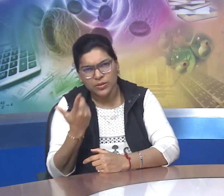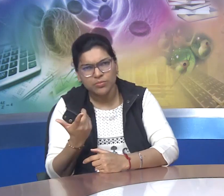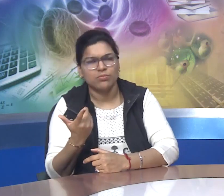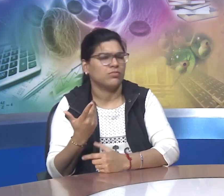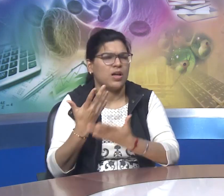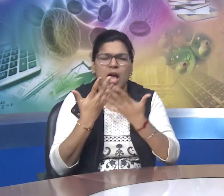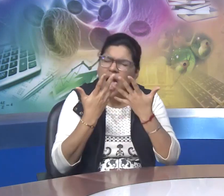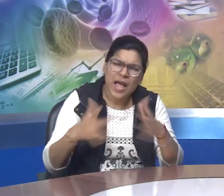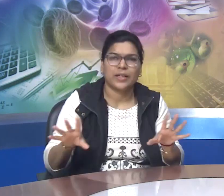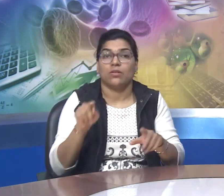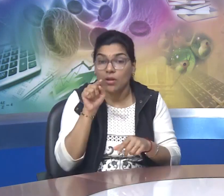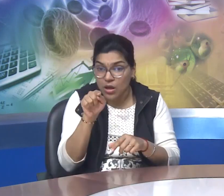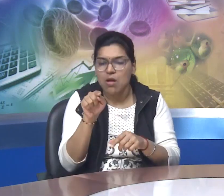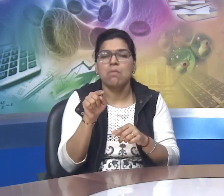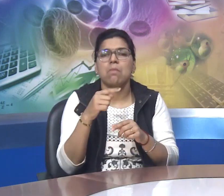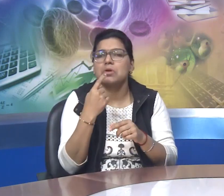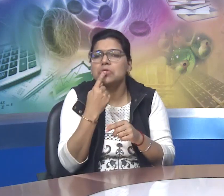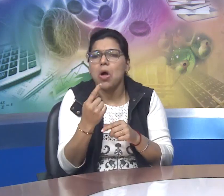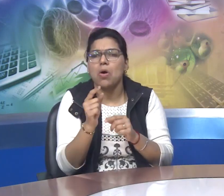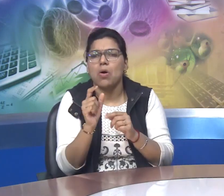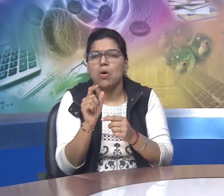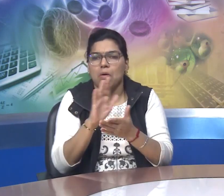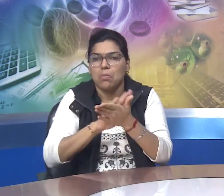a boy or a girl.